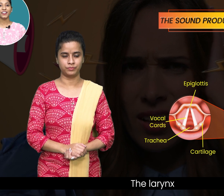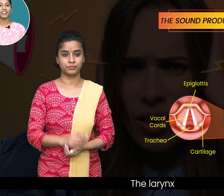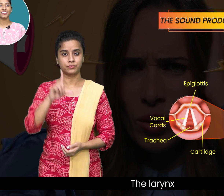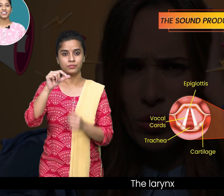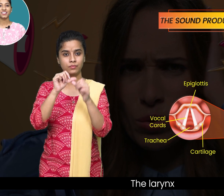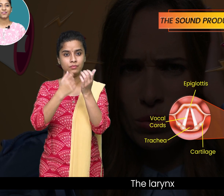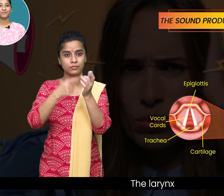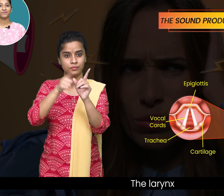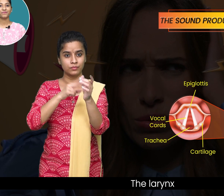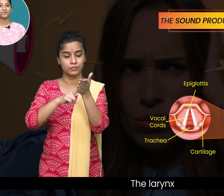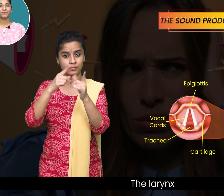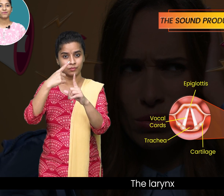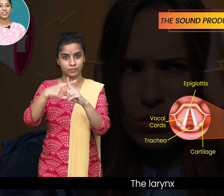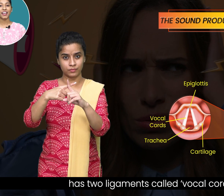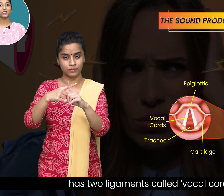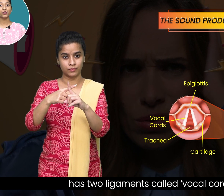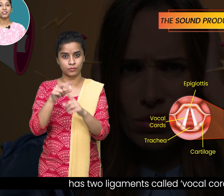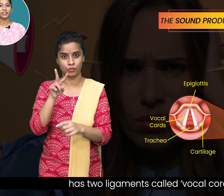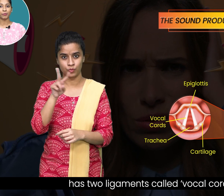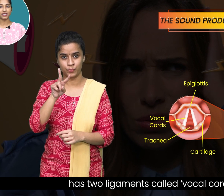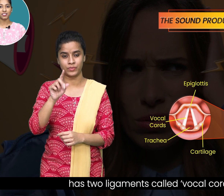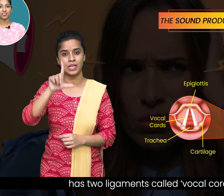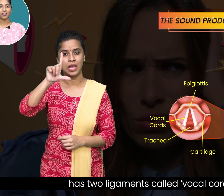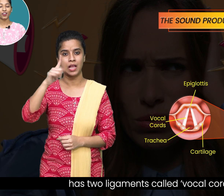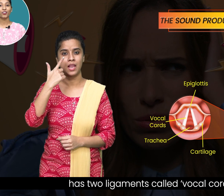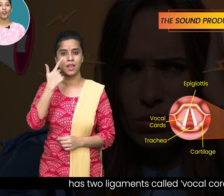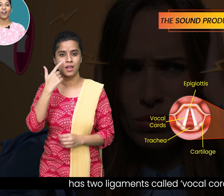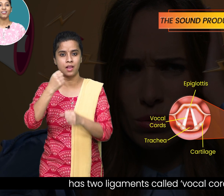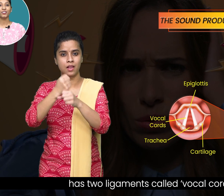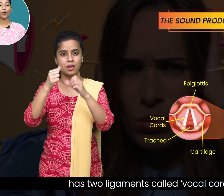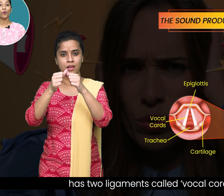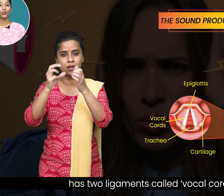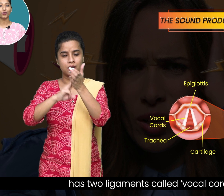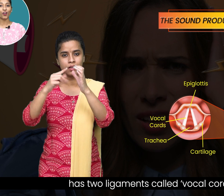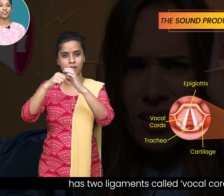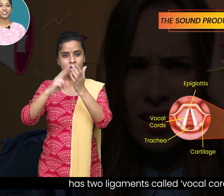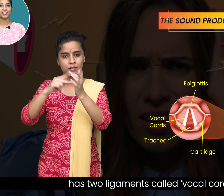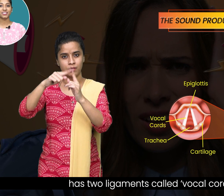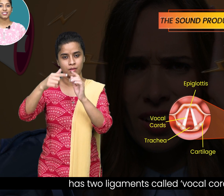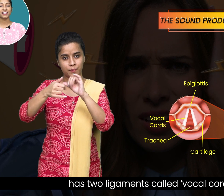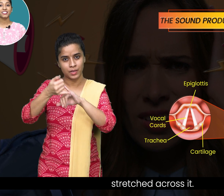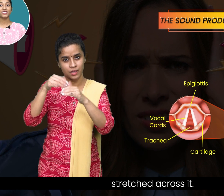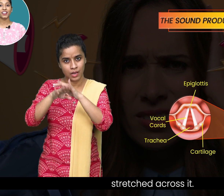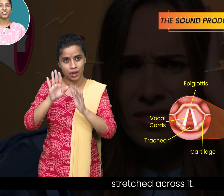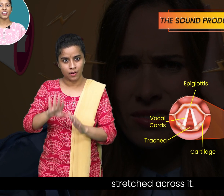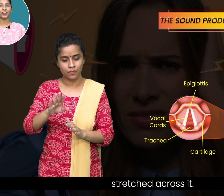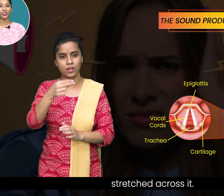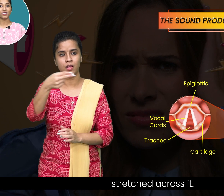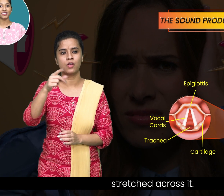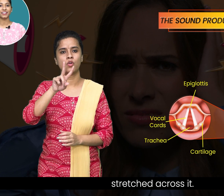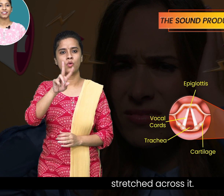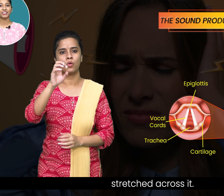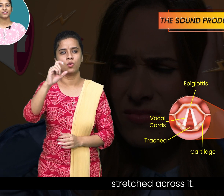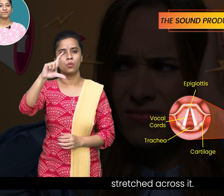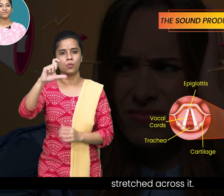The larynx has 2 ligaments called vocal cords stretched